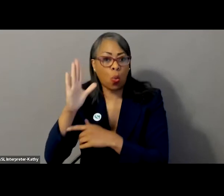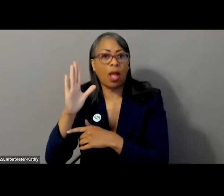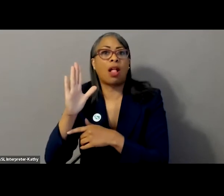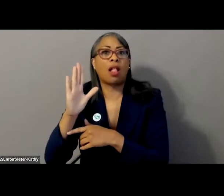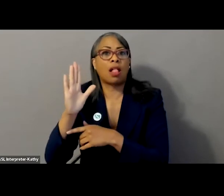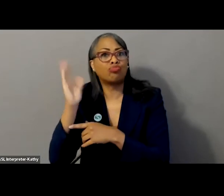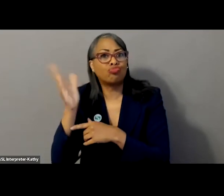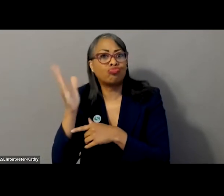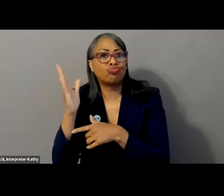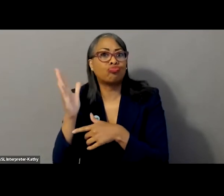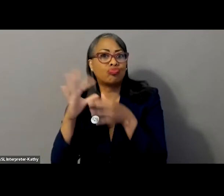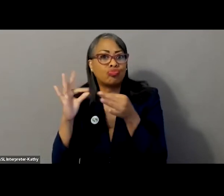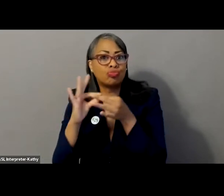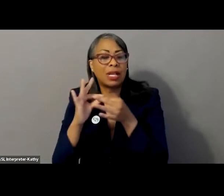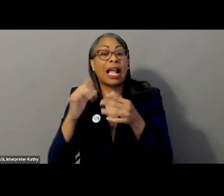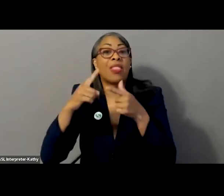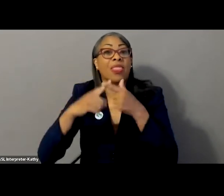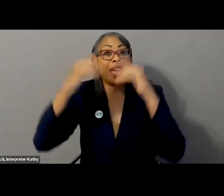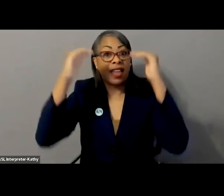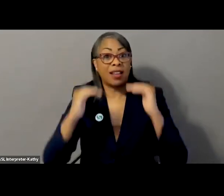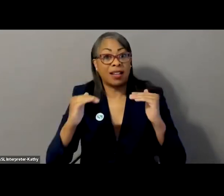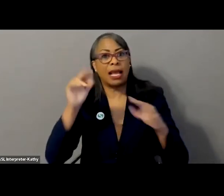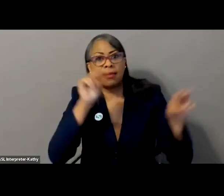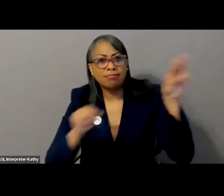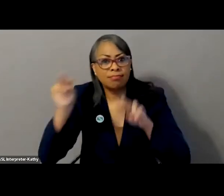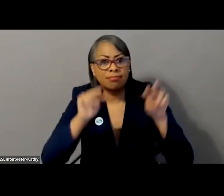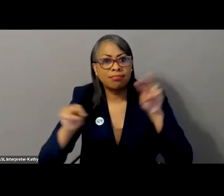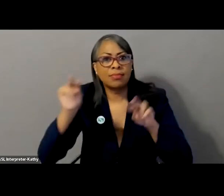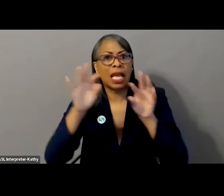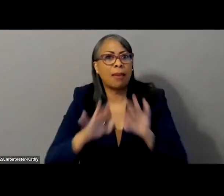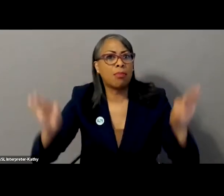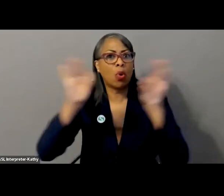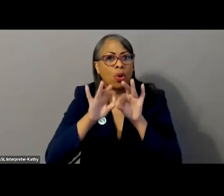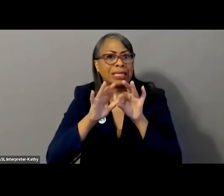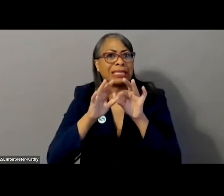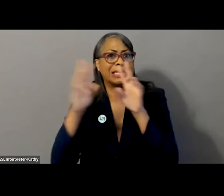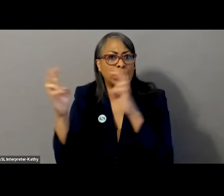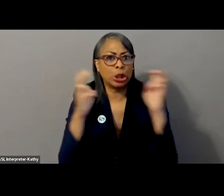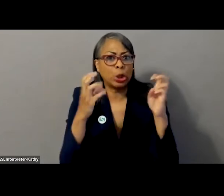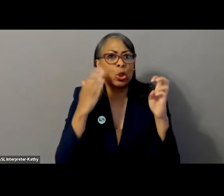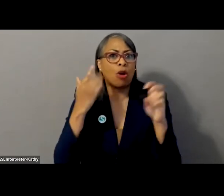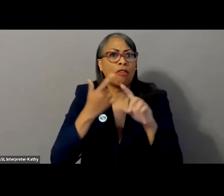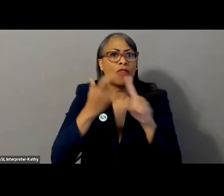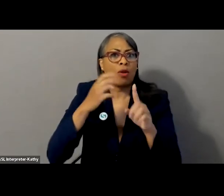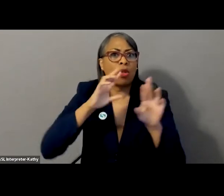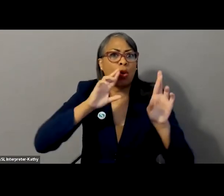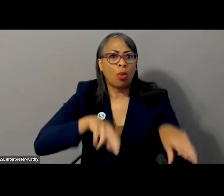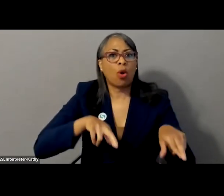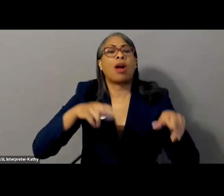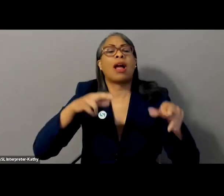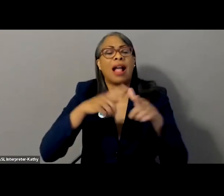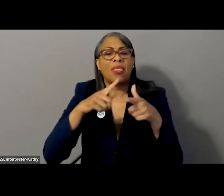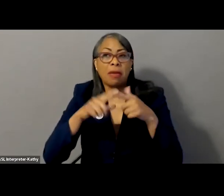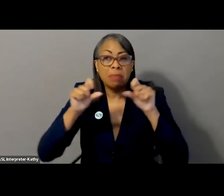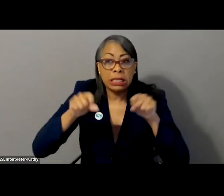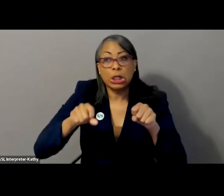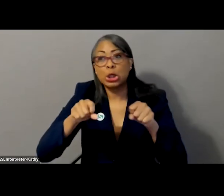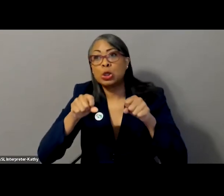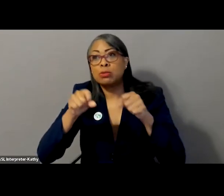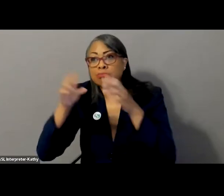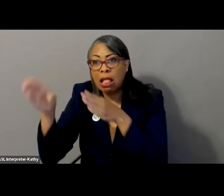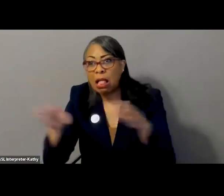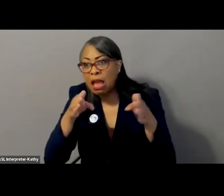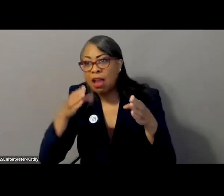Then we'll have observations of important issues to note from the report and some discussion of potential future directions. We'll hear